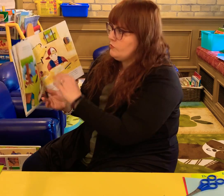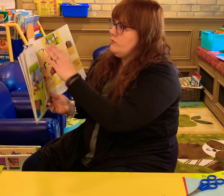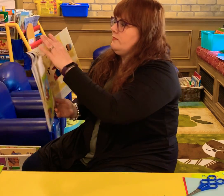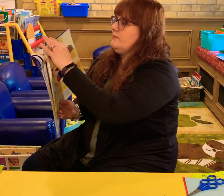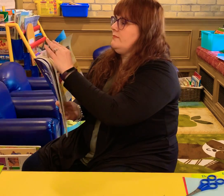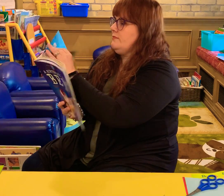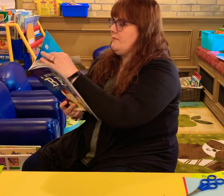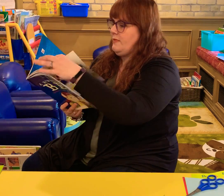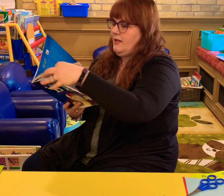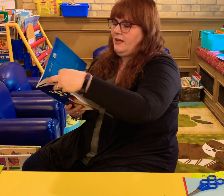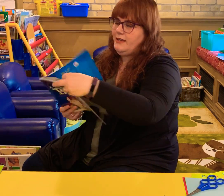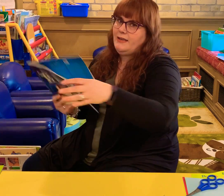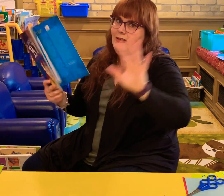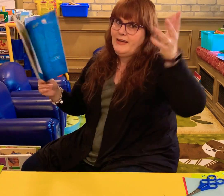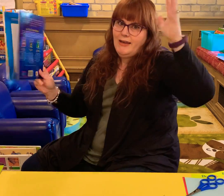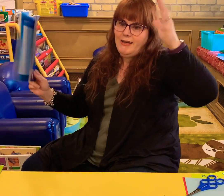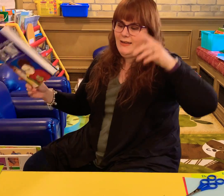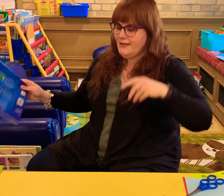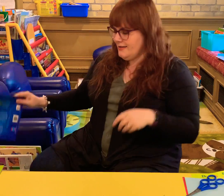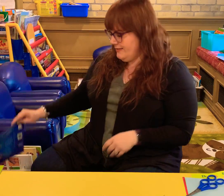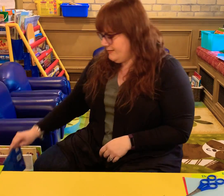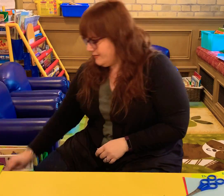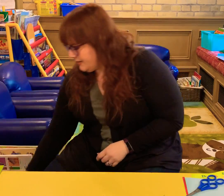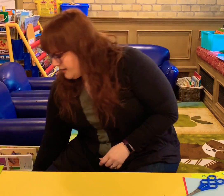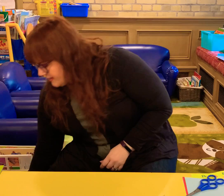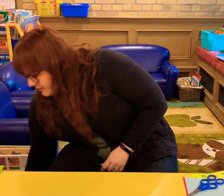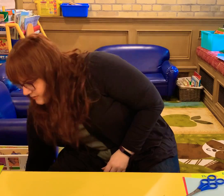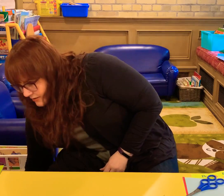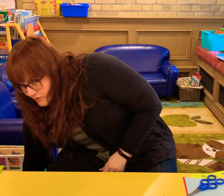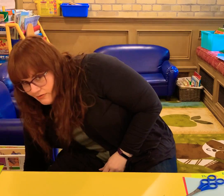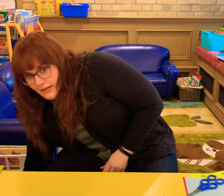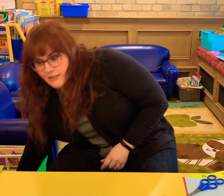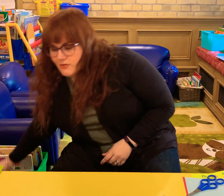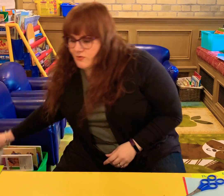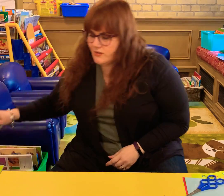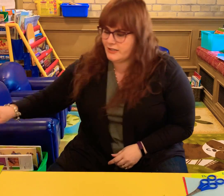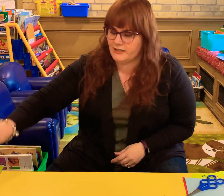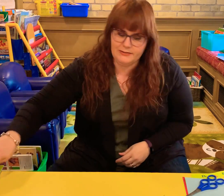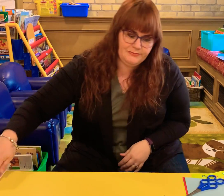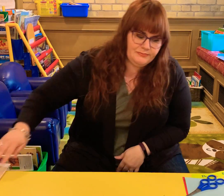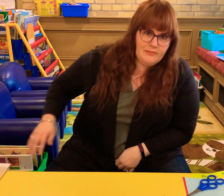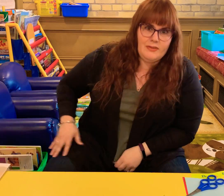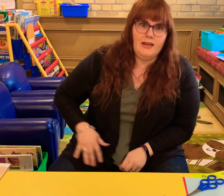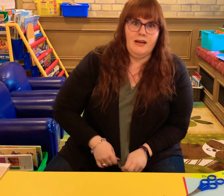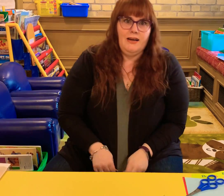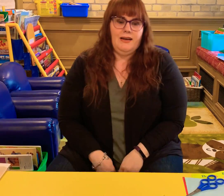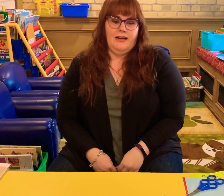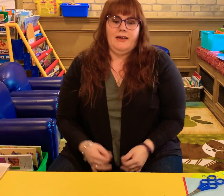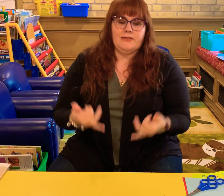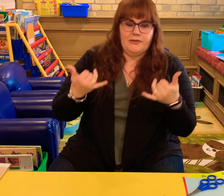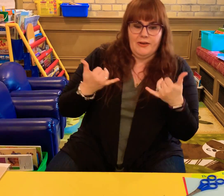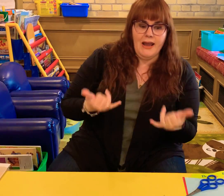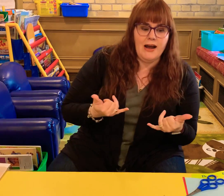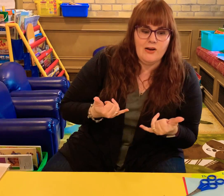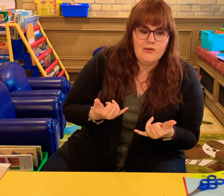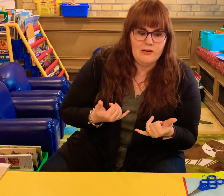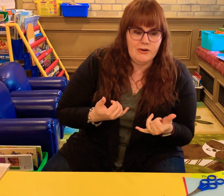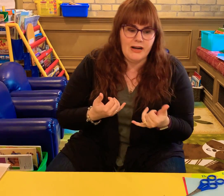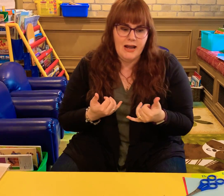yay that was a great story so now we're gonna have